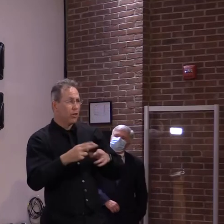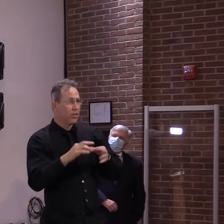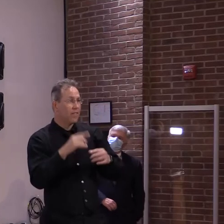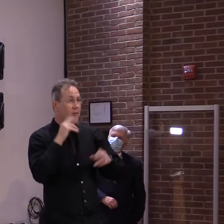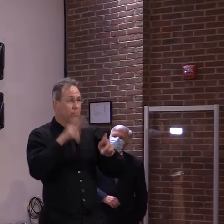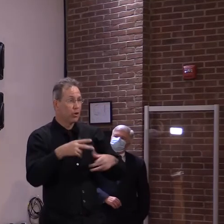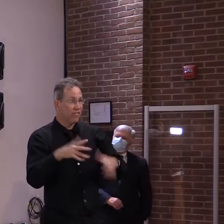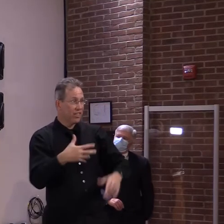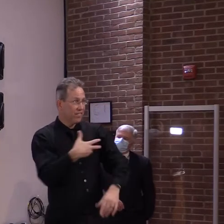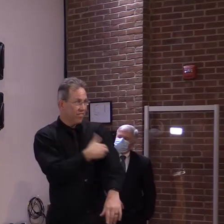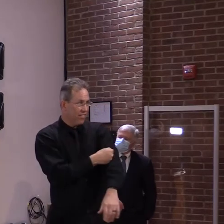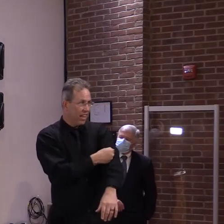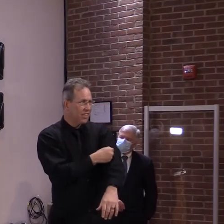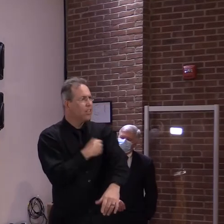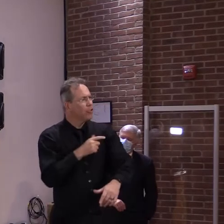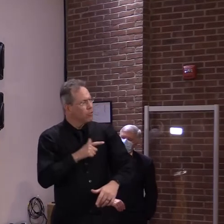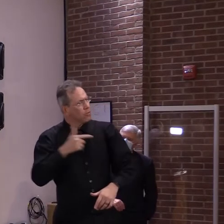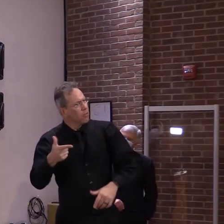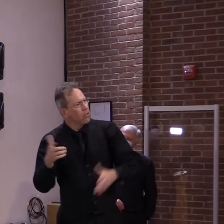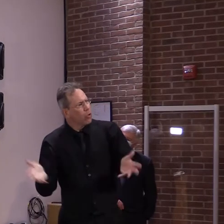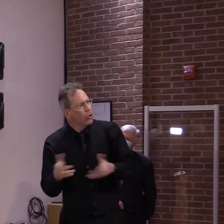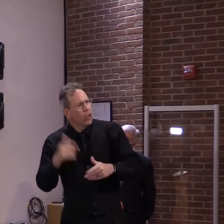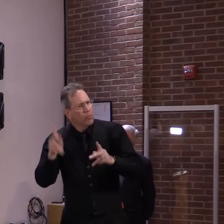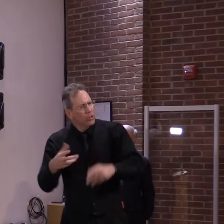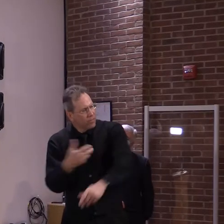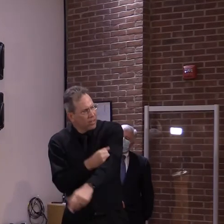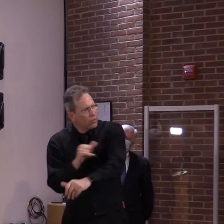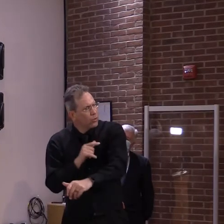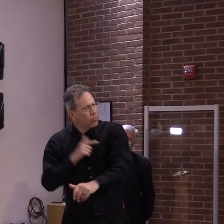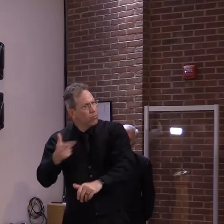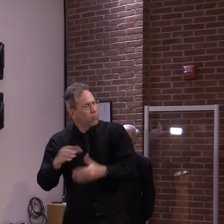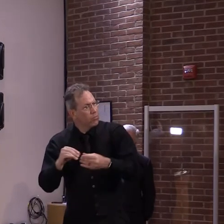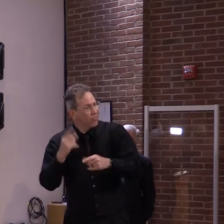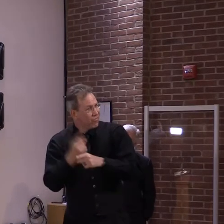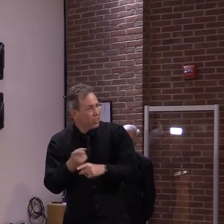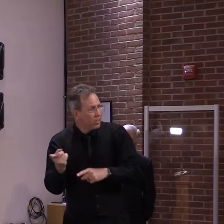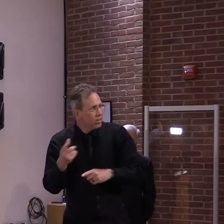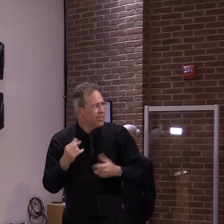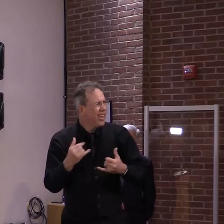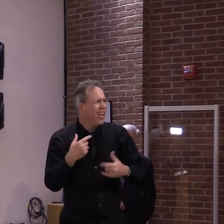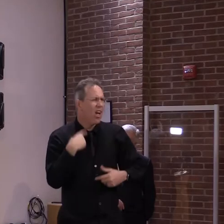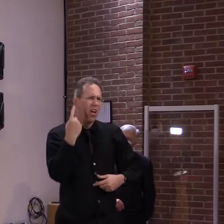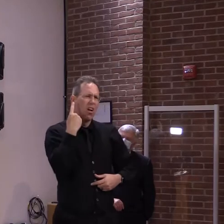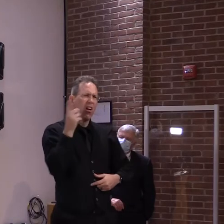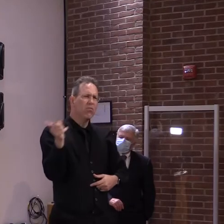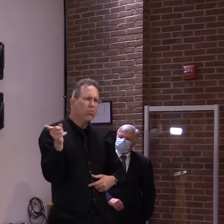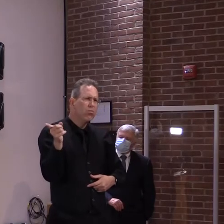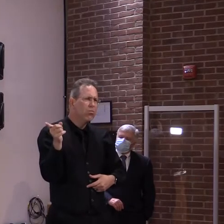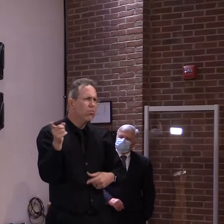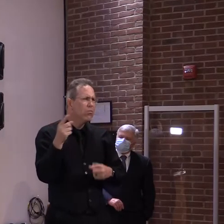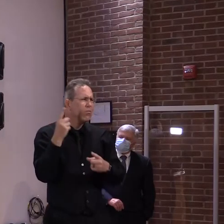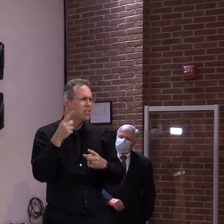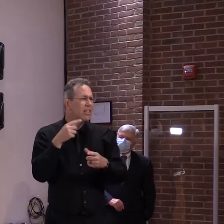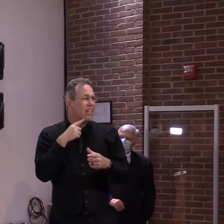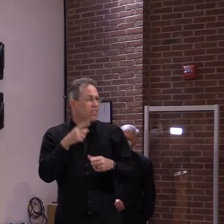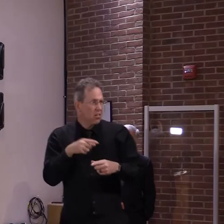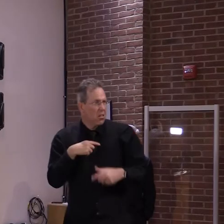virus, sort of a shaming effect. Can encouragement cross over